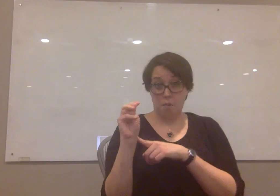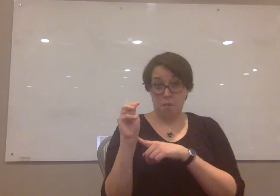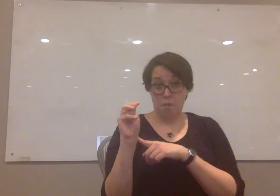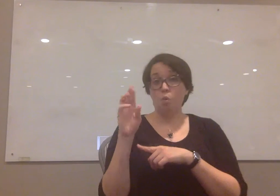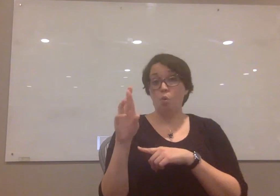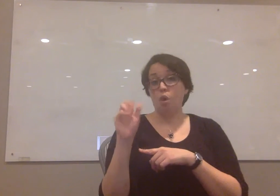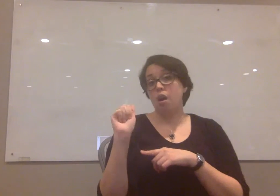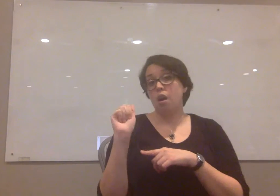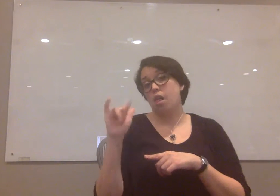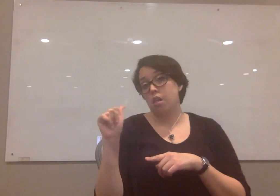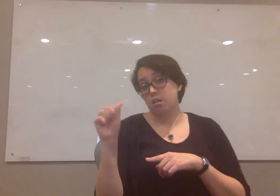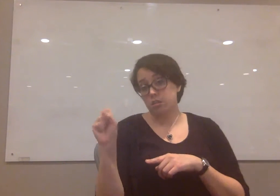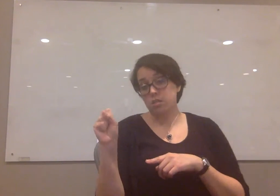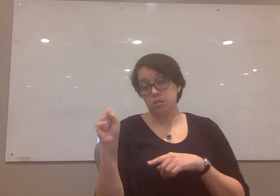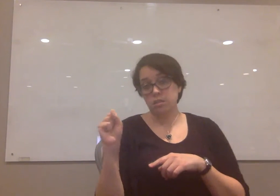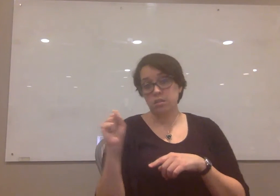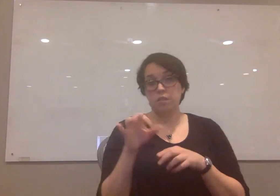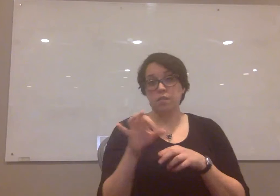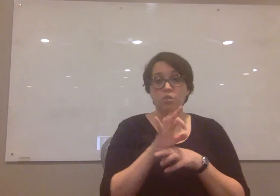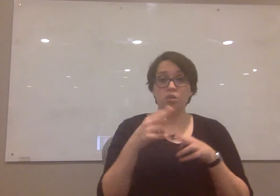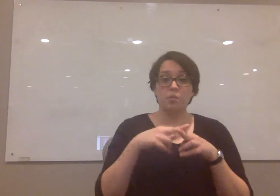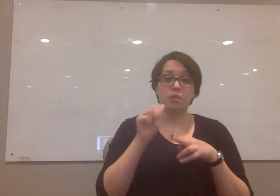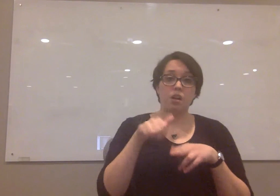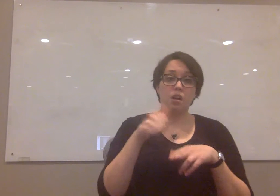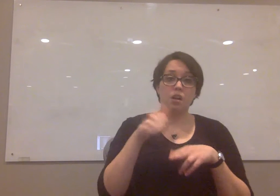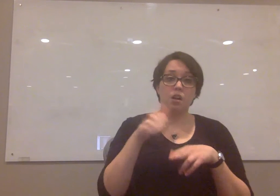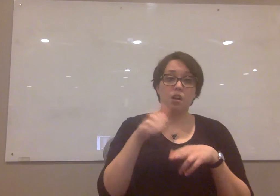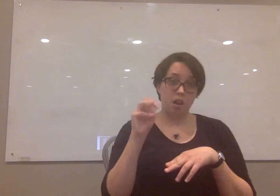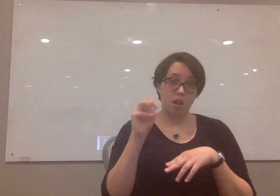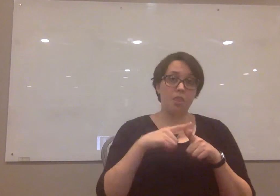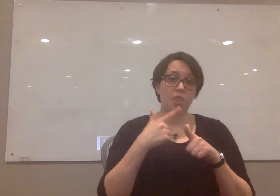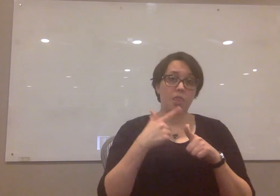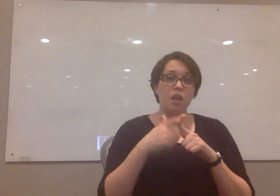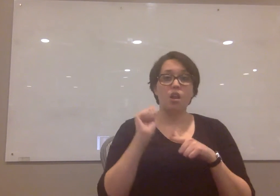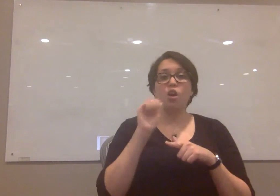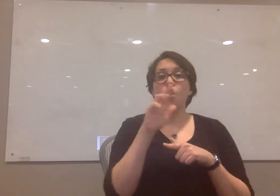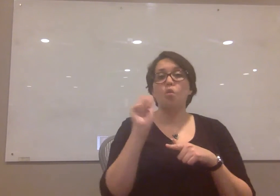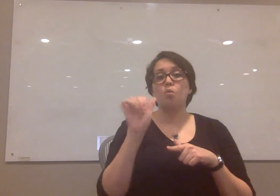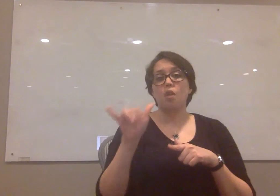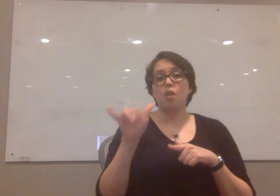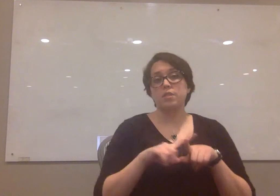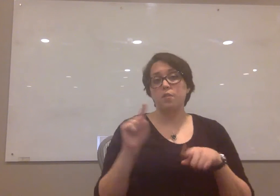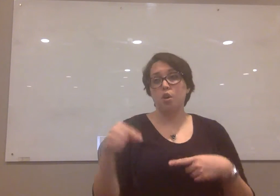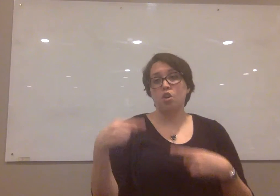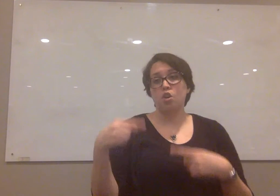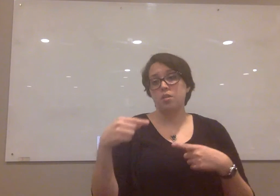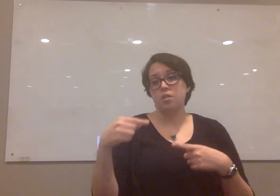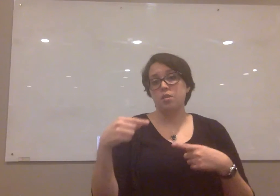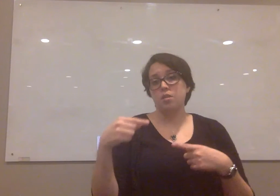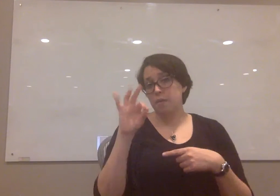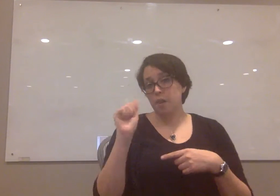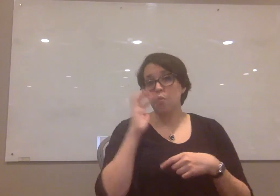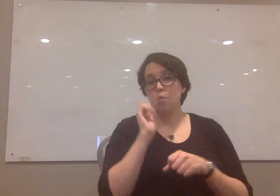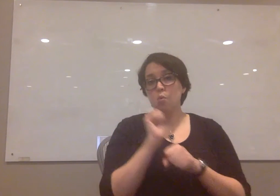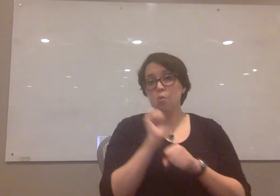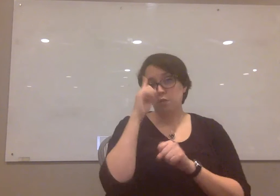another atom, and then an array of arguments. And that MFA argument actually works for the apply function. So MFA